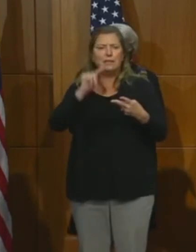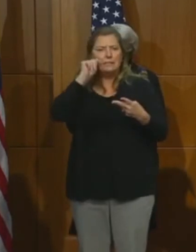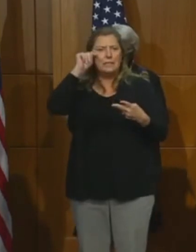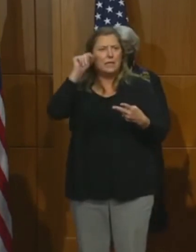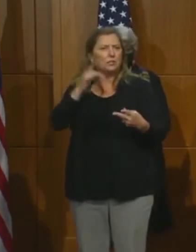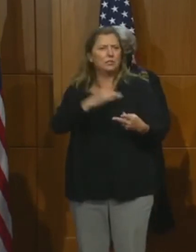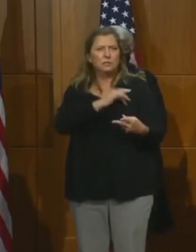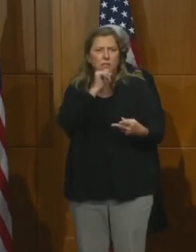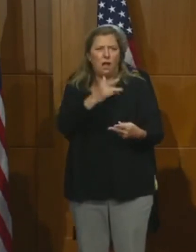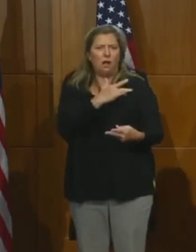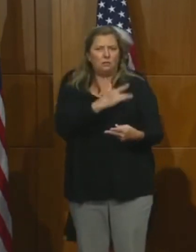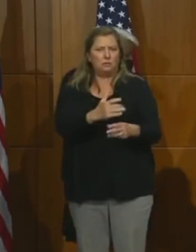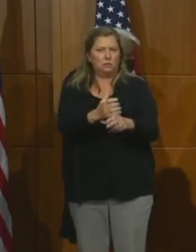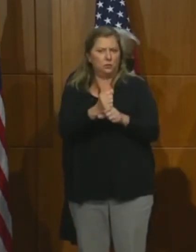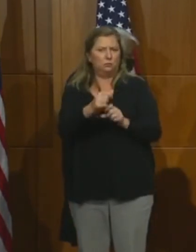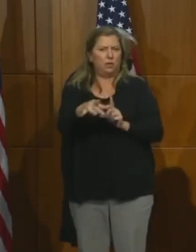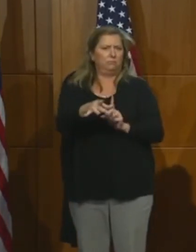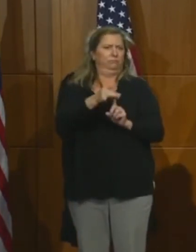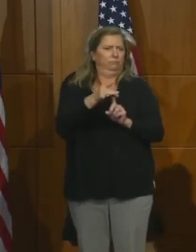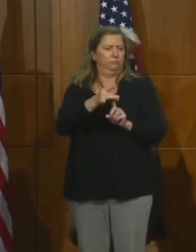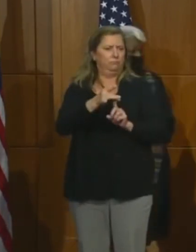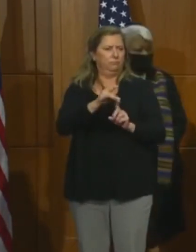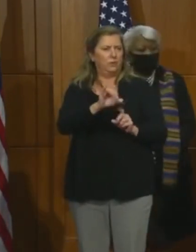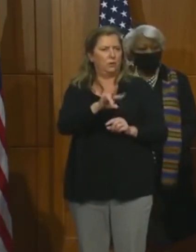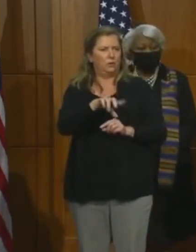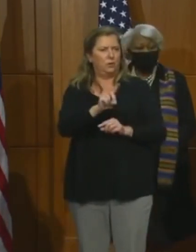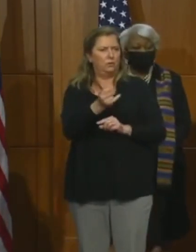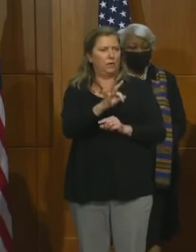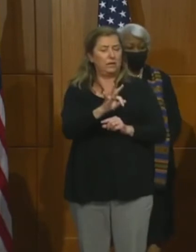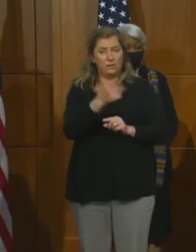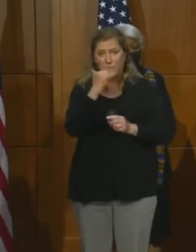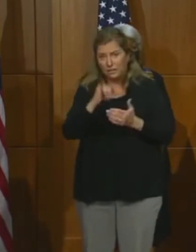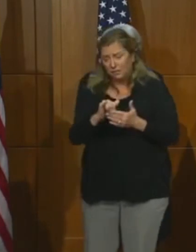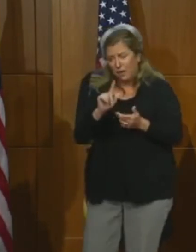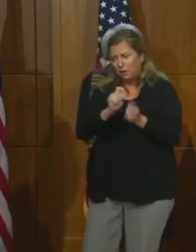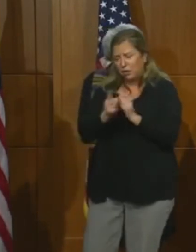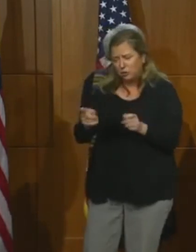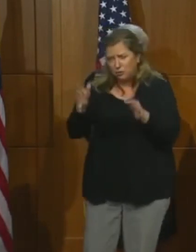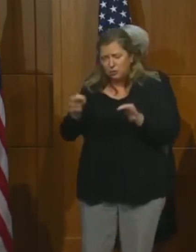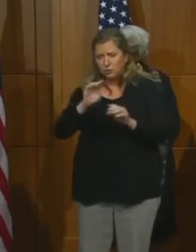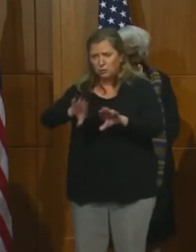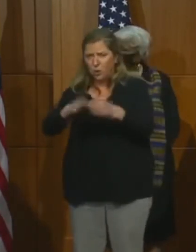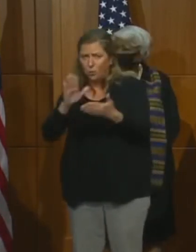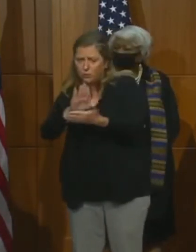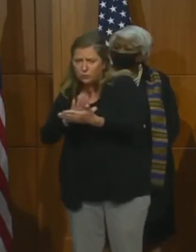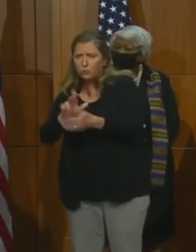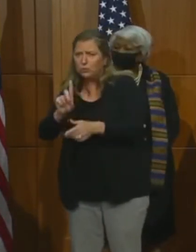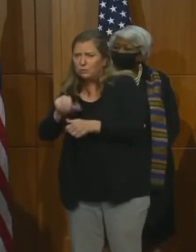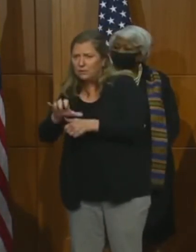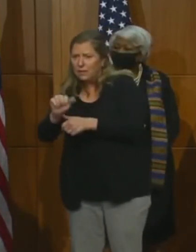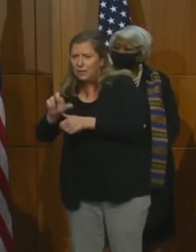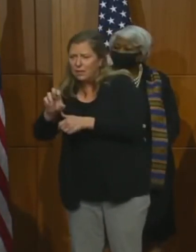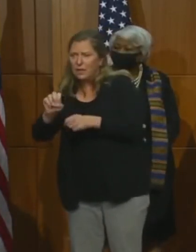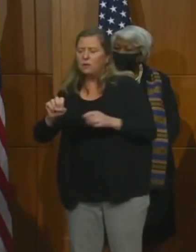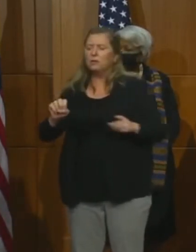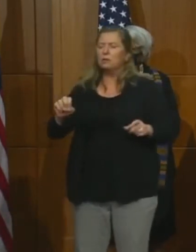this influence your plans for reopening schools and daycares? I'm not sure I heard the first part of your question. I think what you're